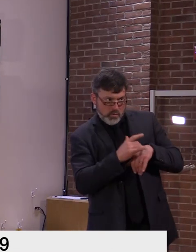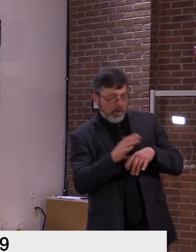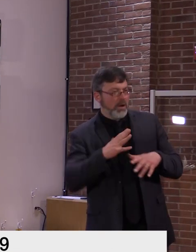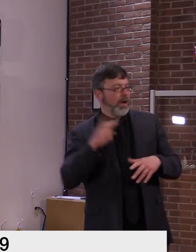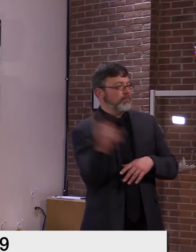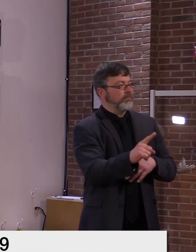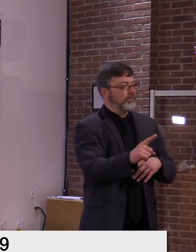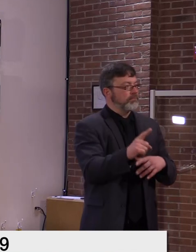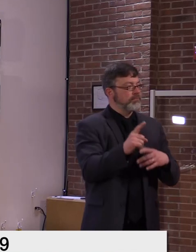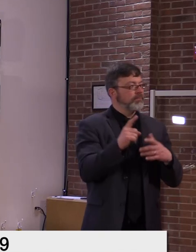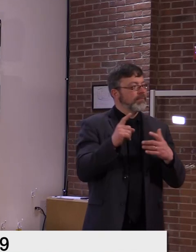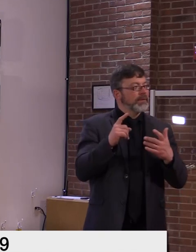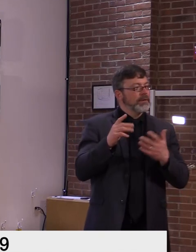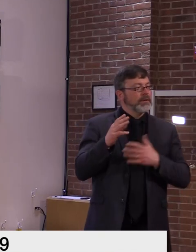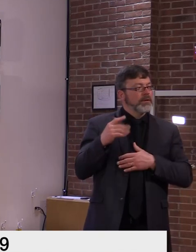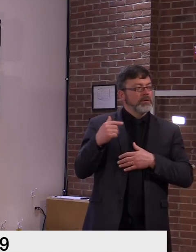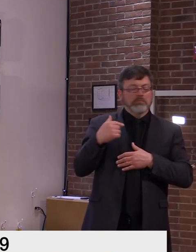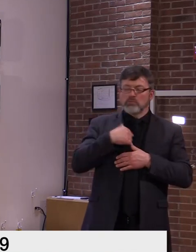at the end of the day?